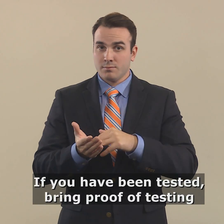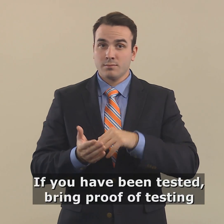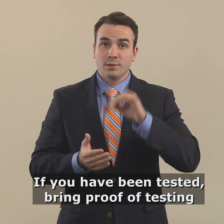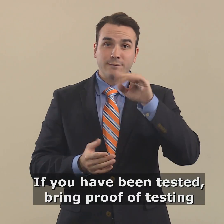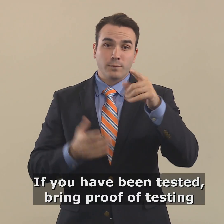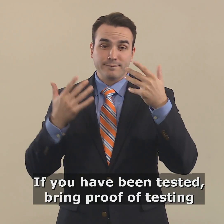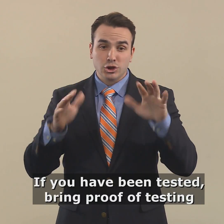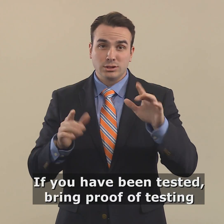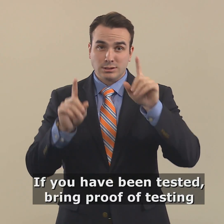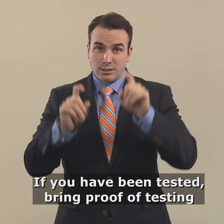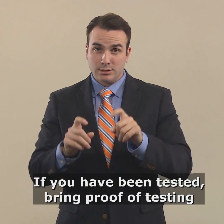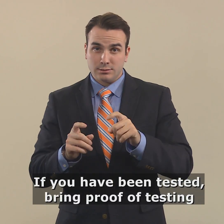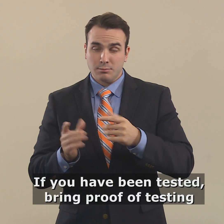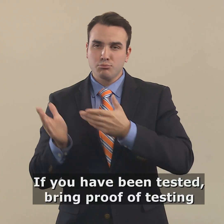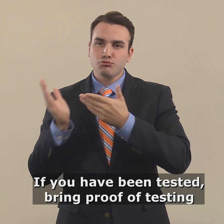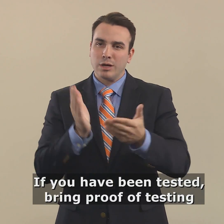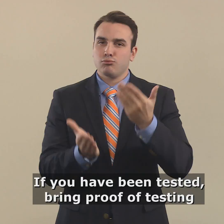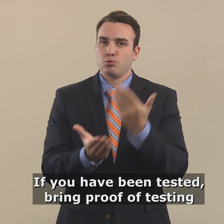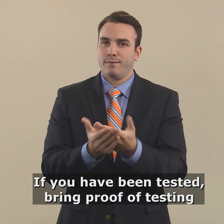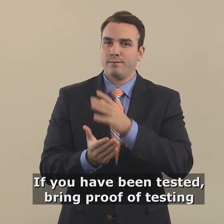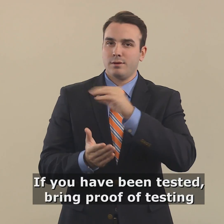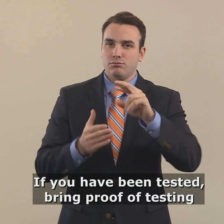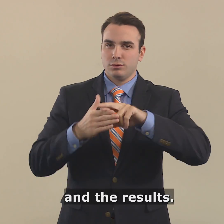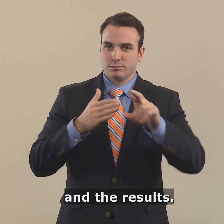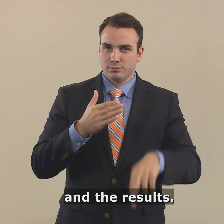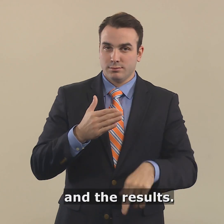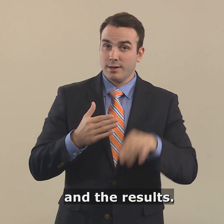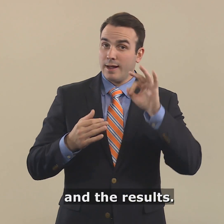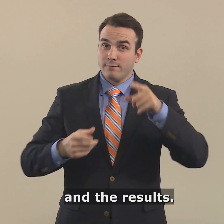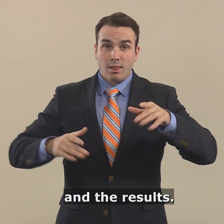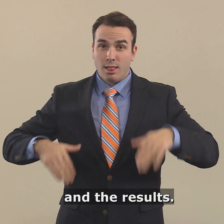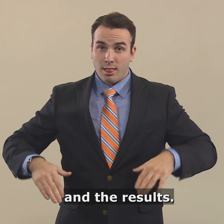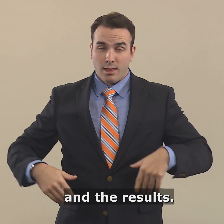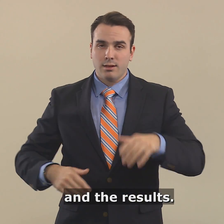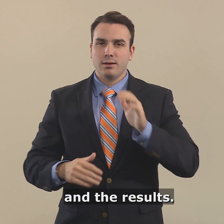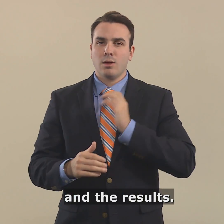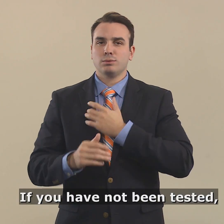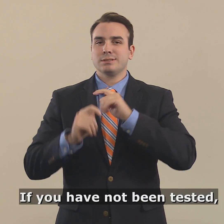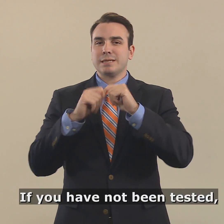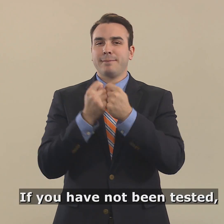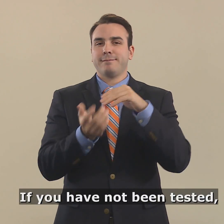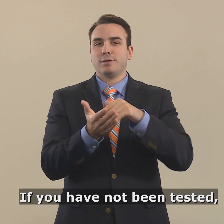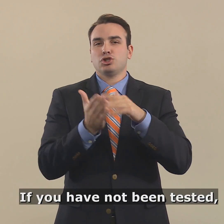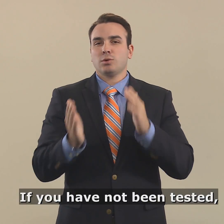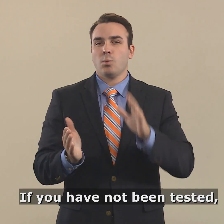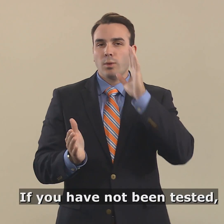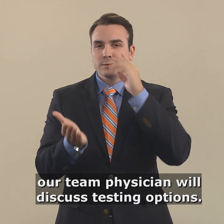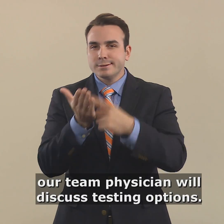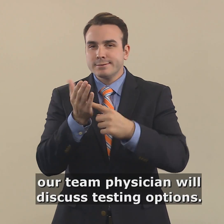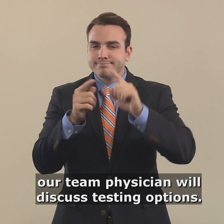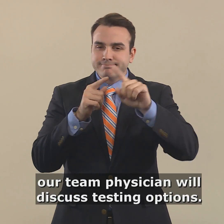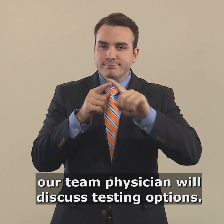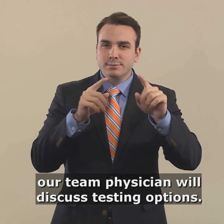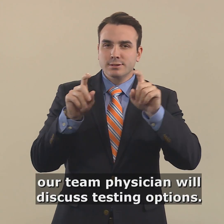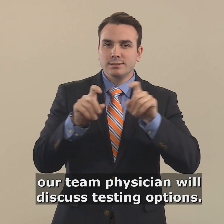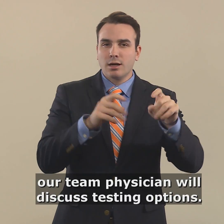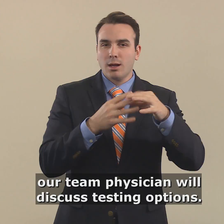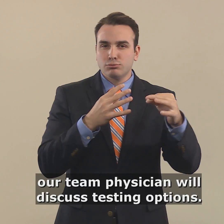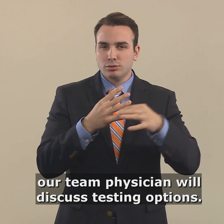If you have been tested, bring proof of testing and the results. If you have not been tested, our team physician will discuss